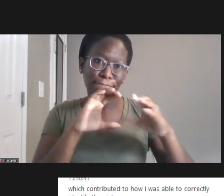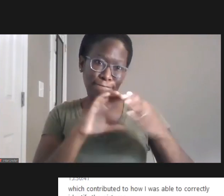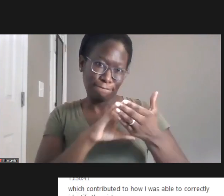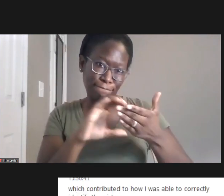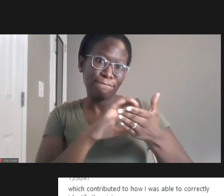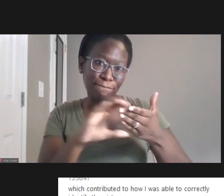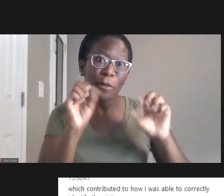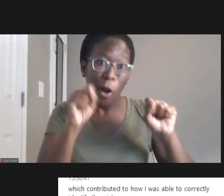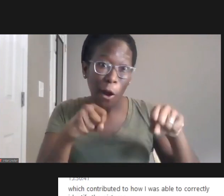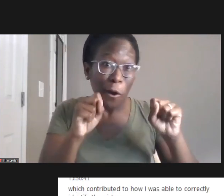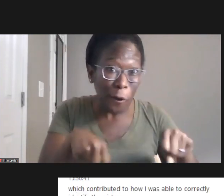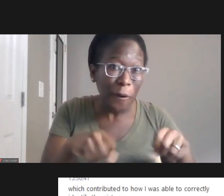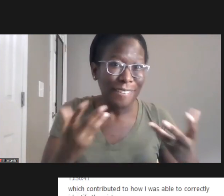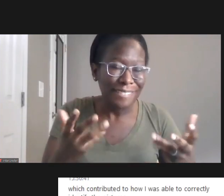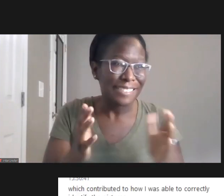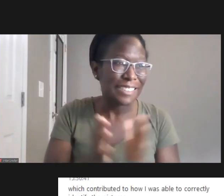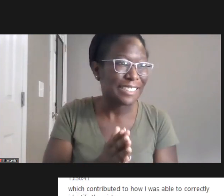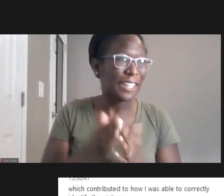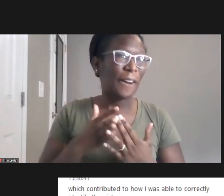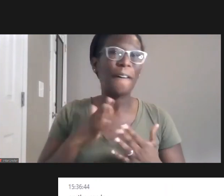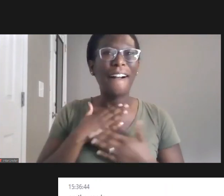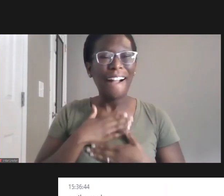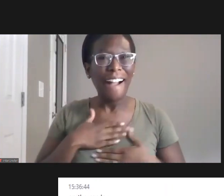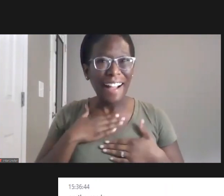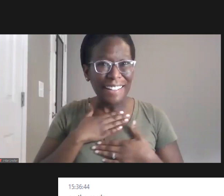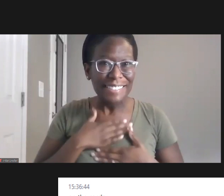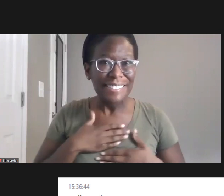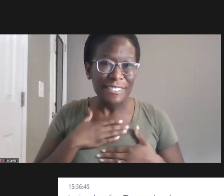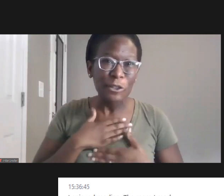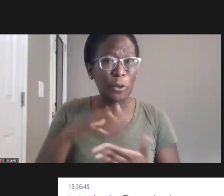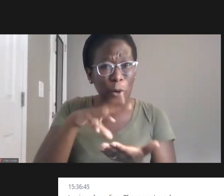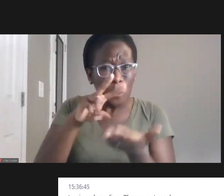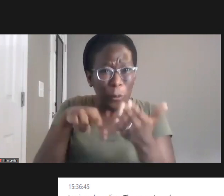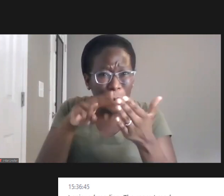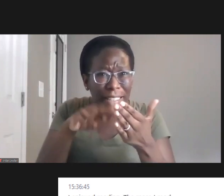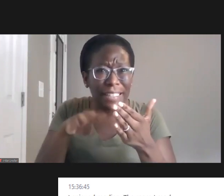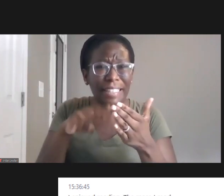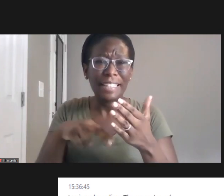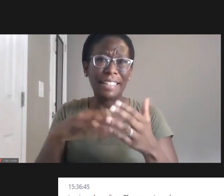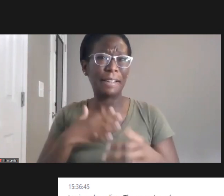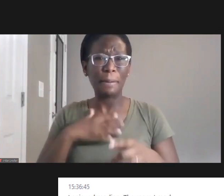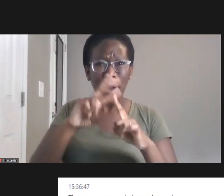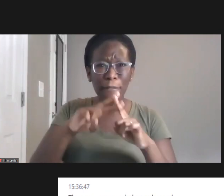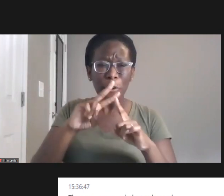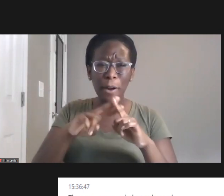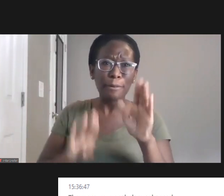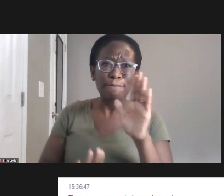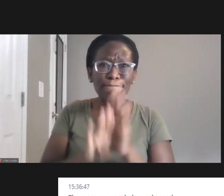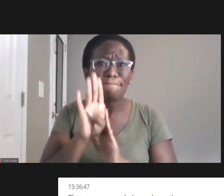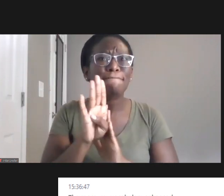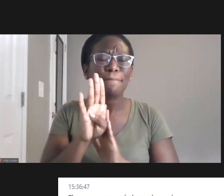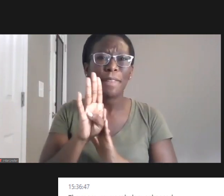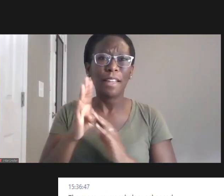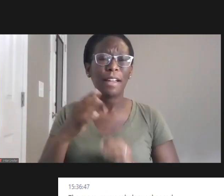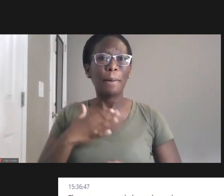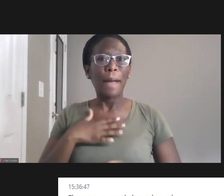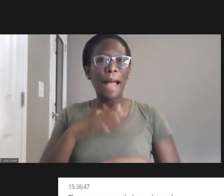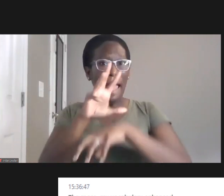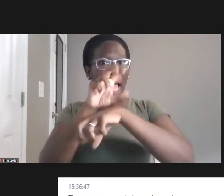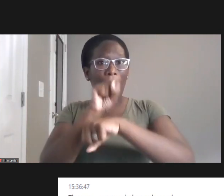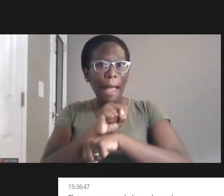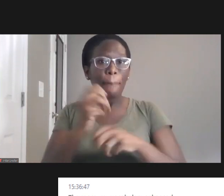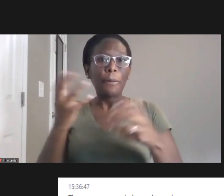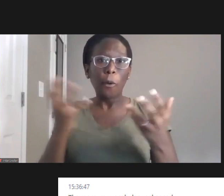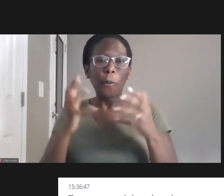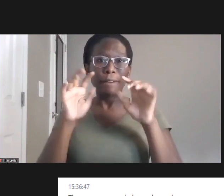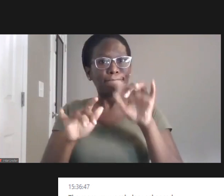read, the more my vocabulary enhanced. I developed the habit of typing, which helped me write